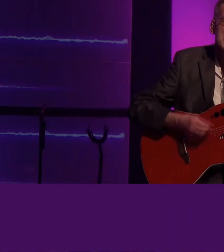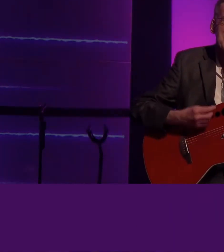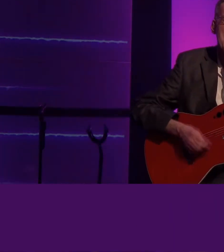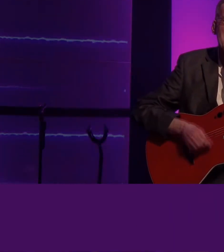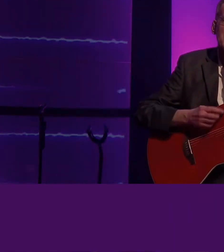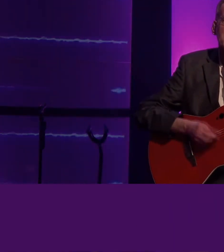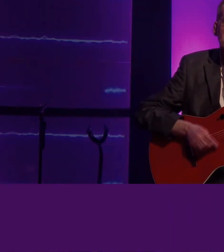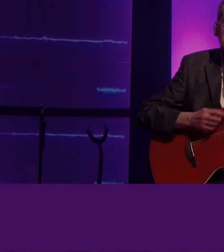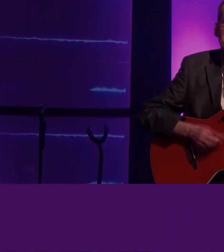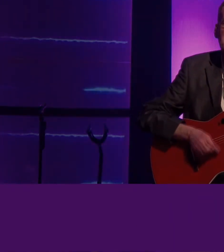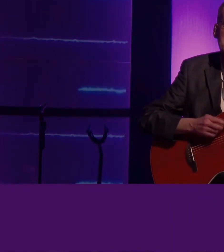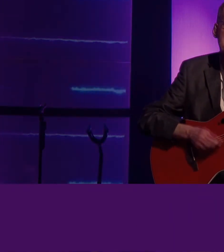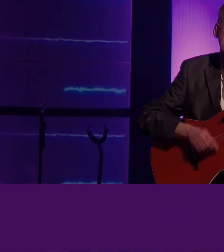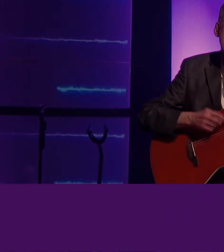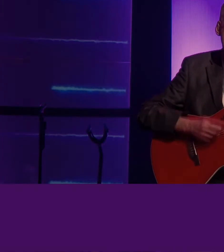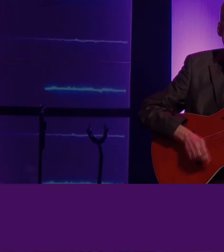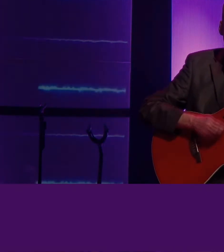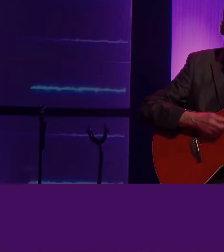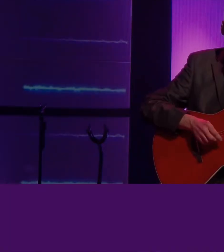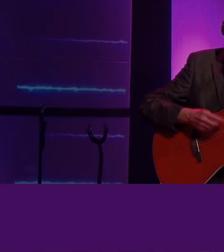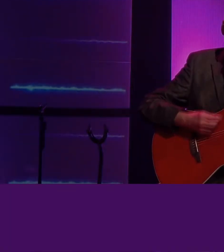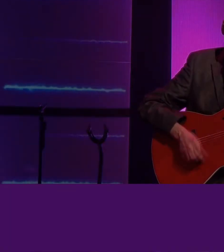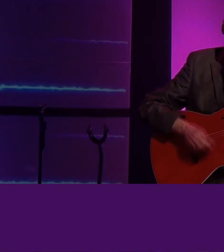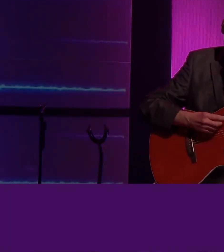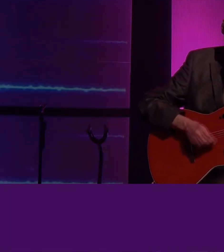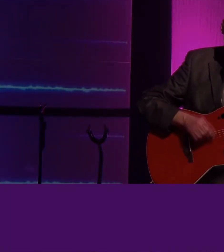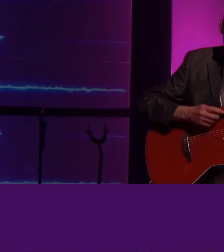Lord. Want to know you, Lord.